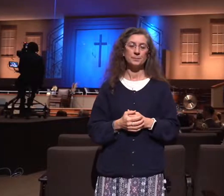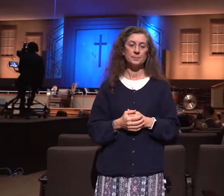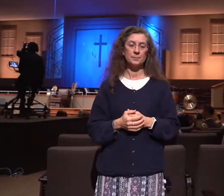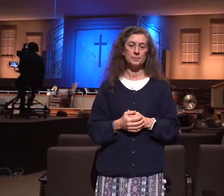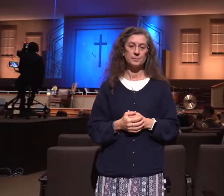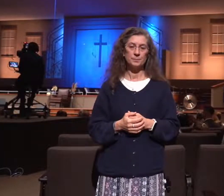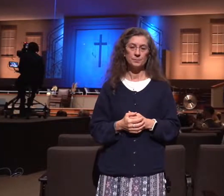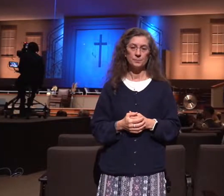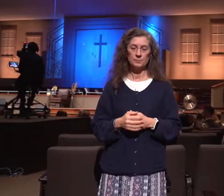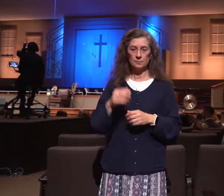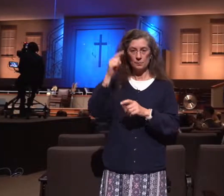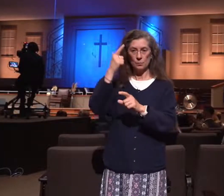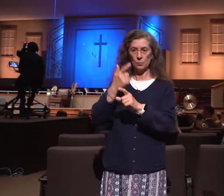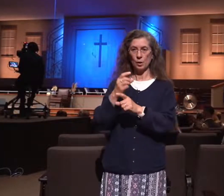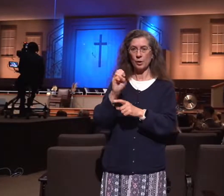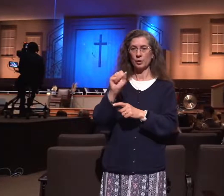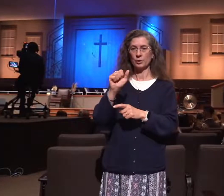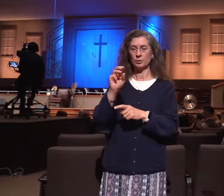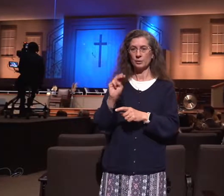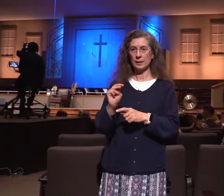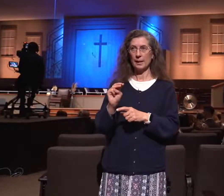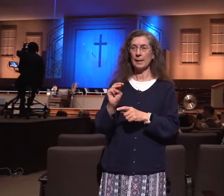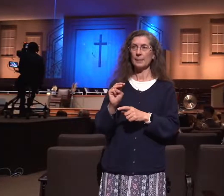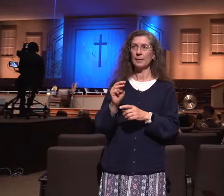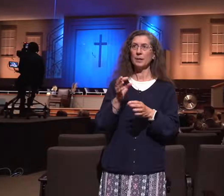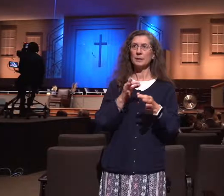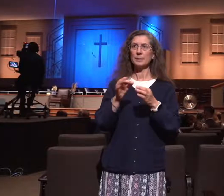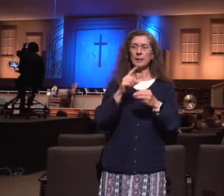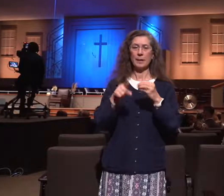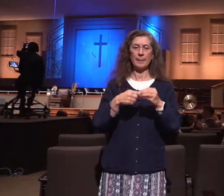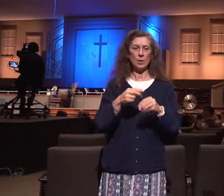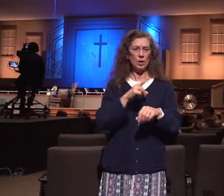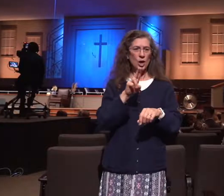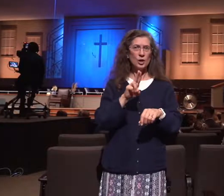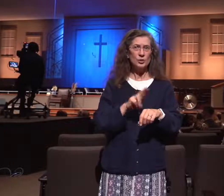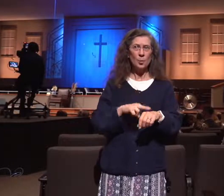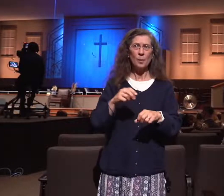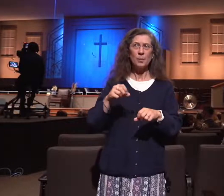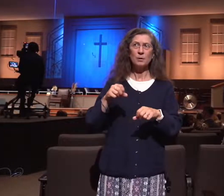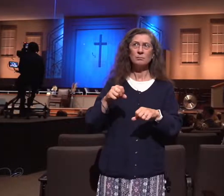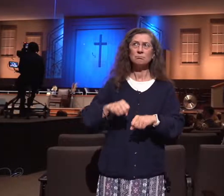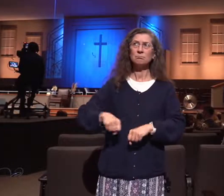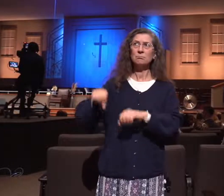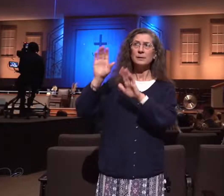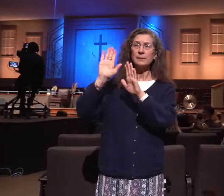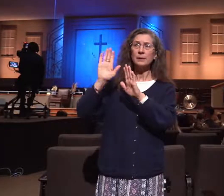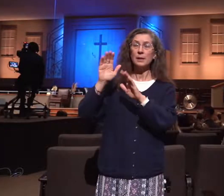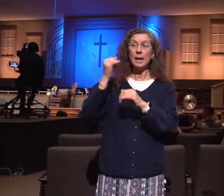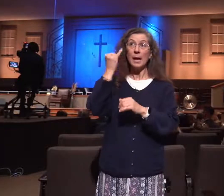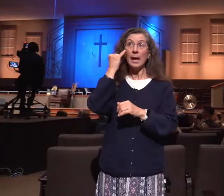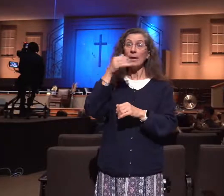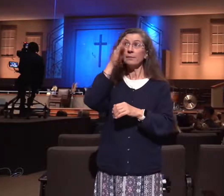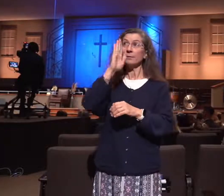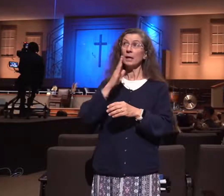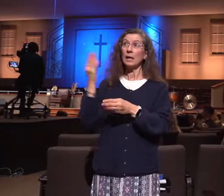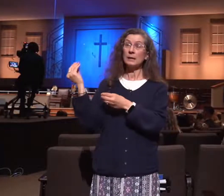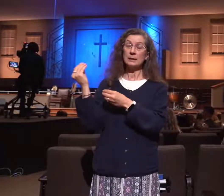Brother Sam preached about reasonable. If God gives us everything that we